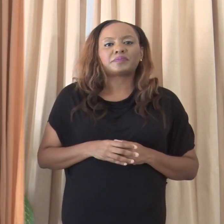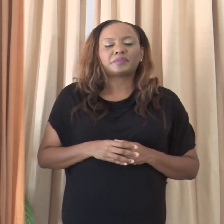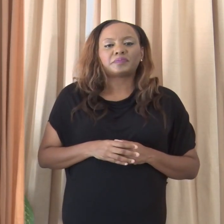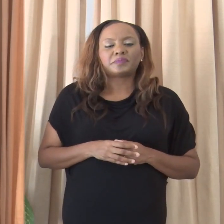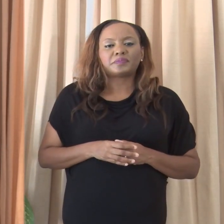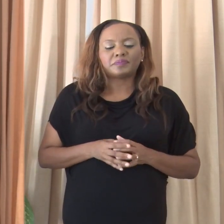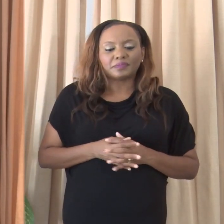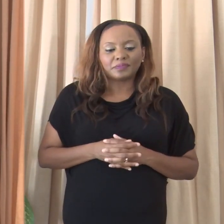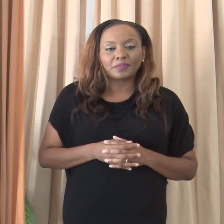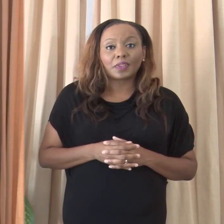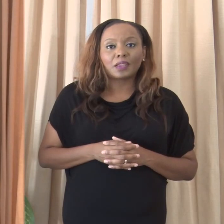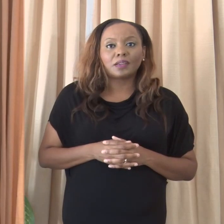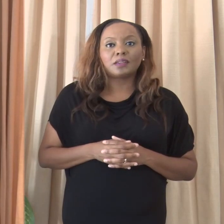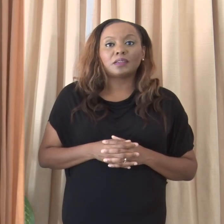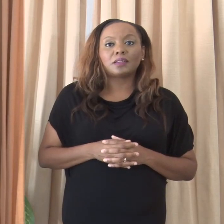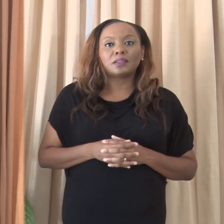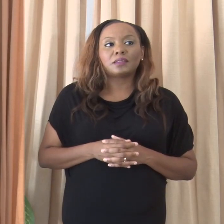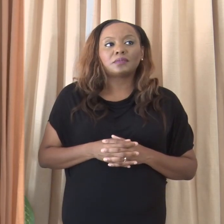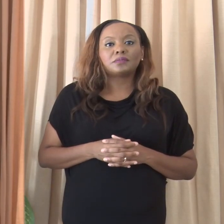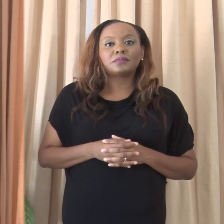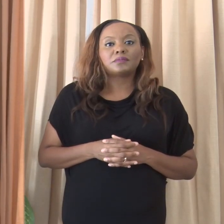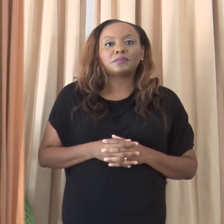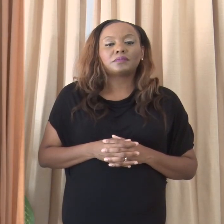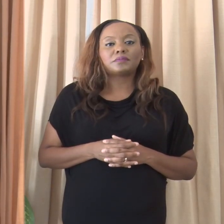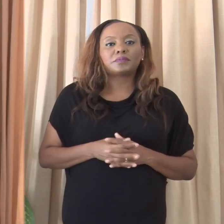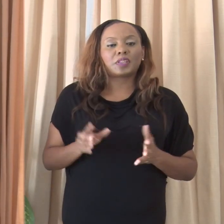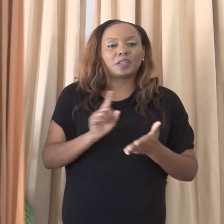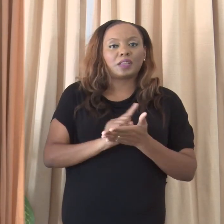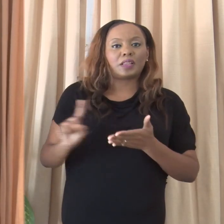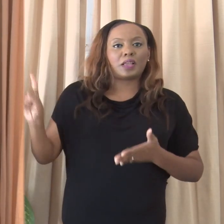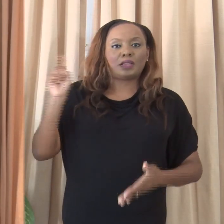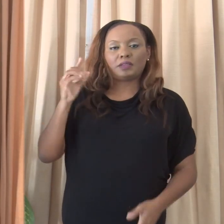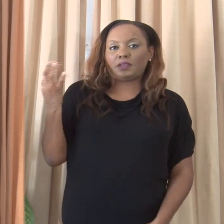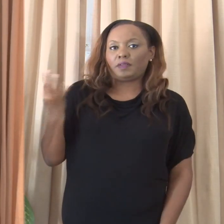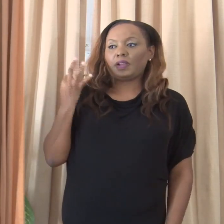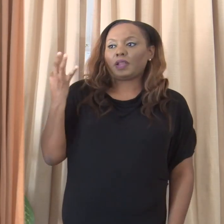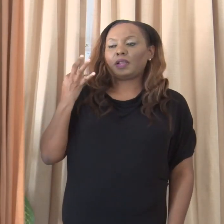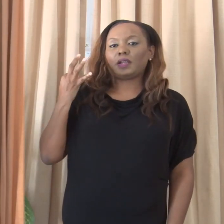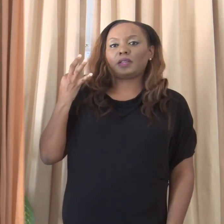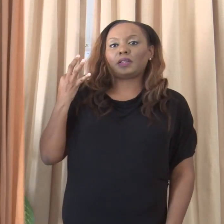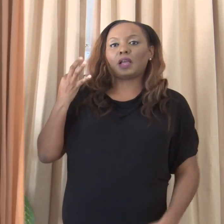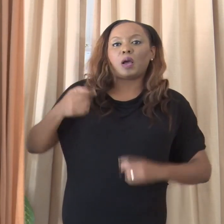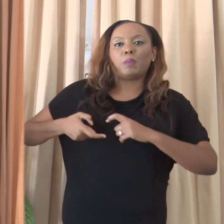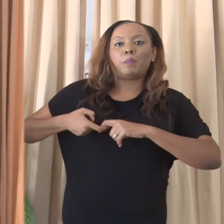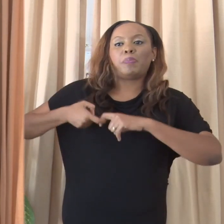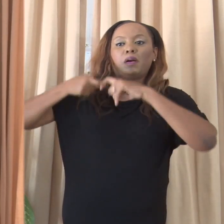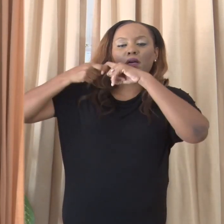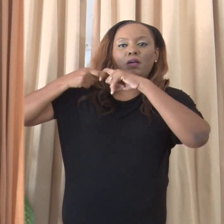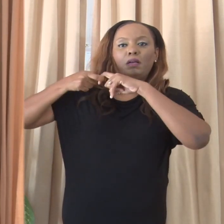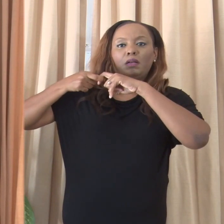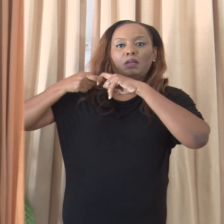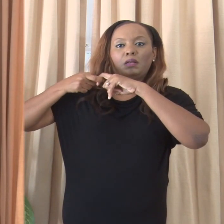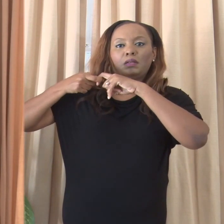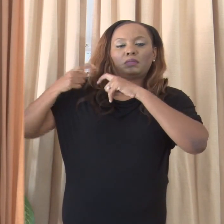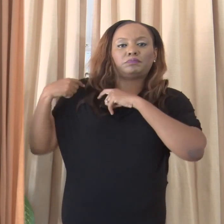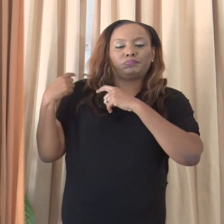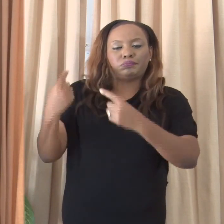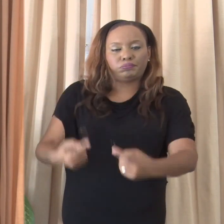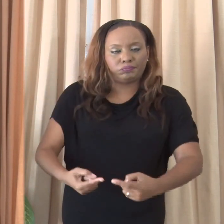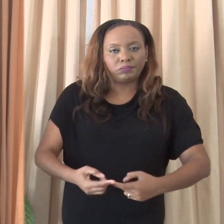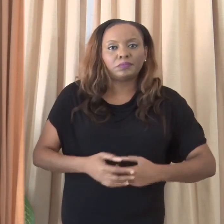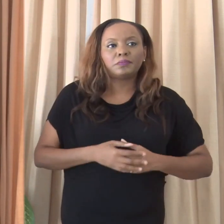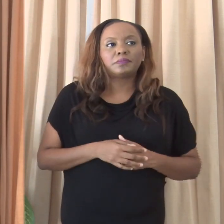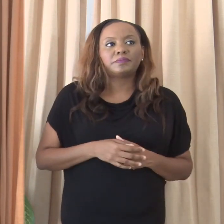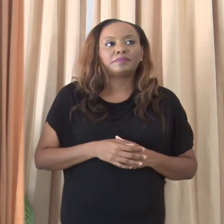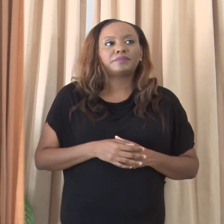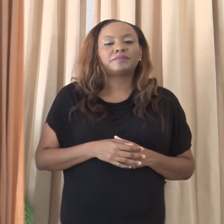therefore, with effect from Friday gone, the COPA airline flight would have been suspended. I